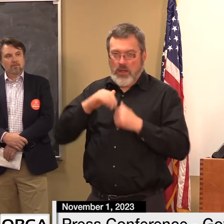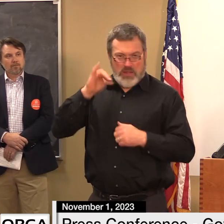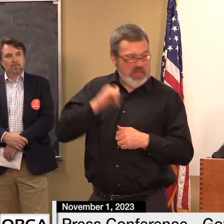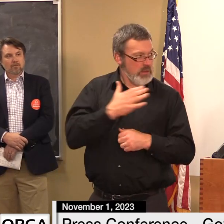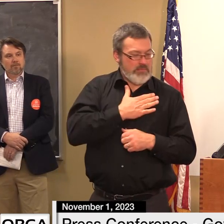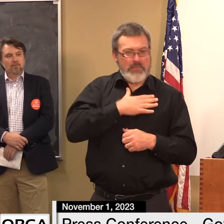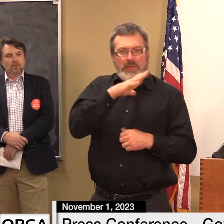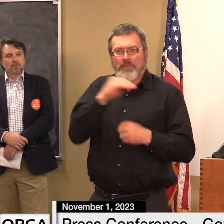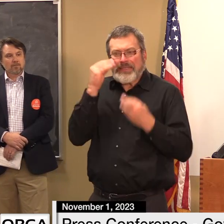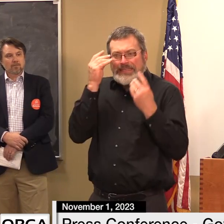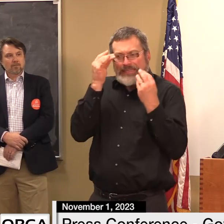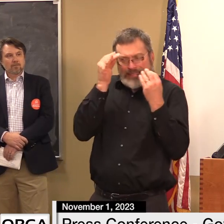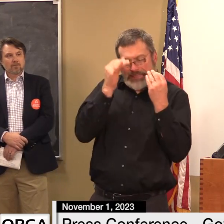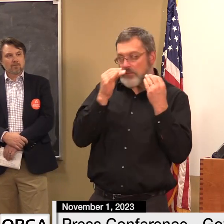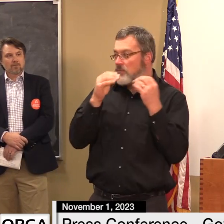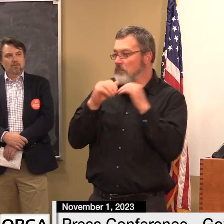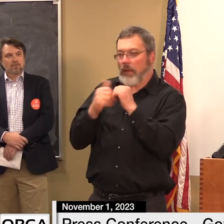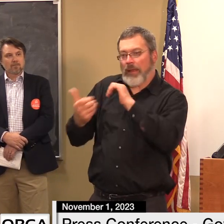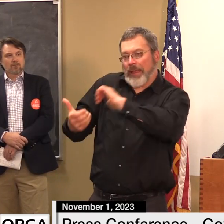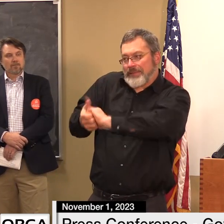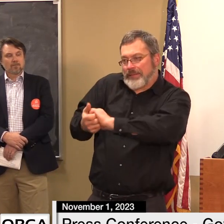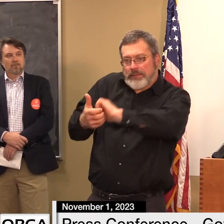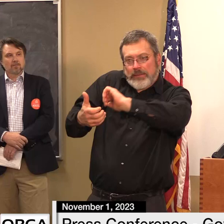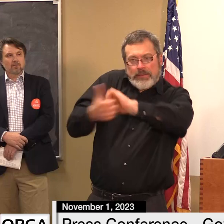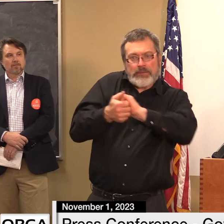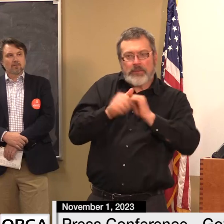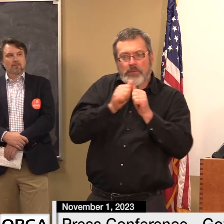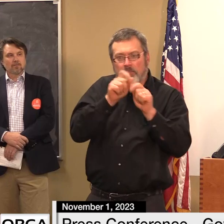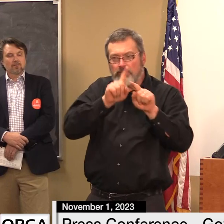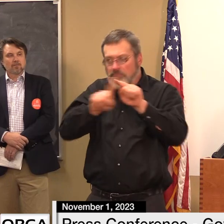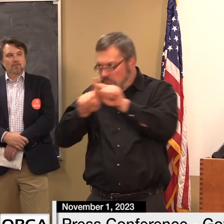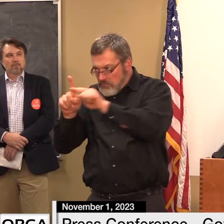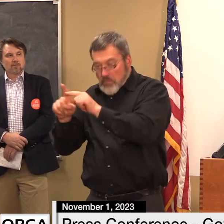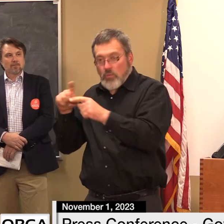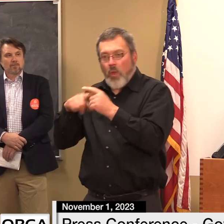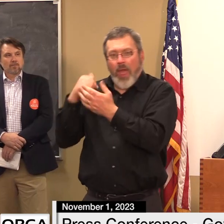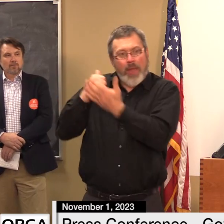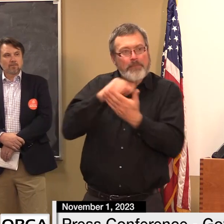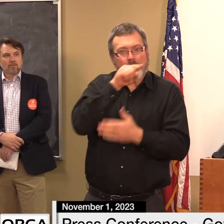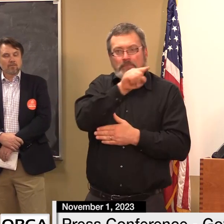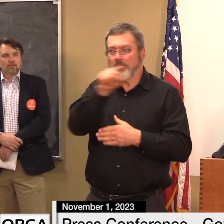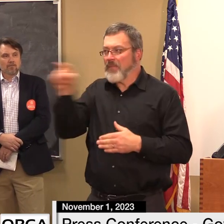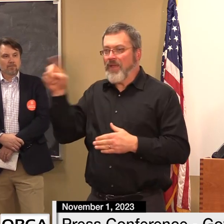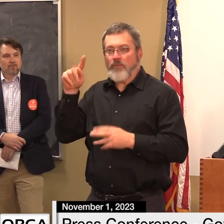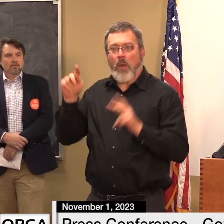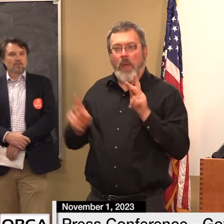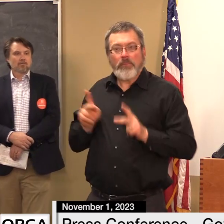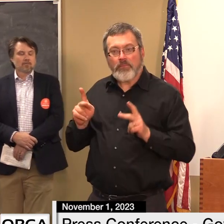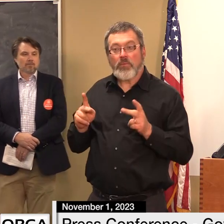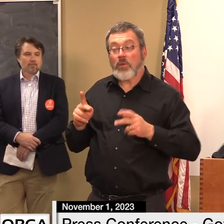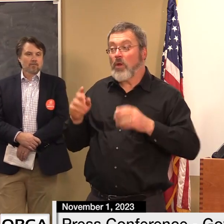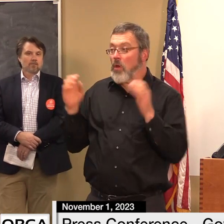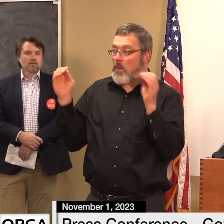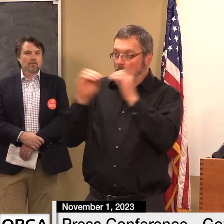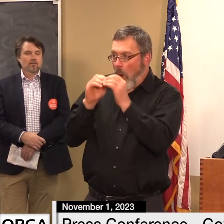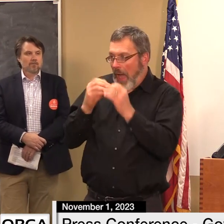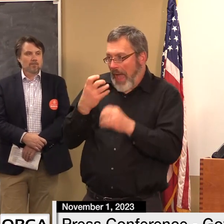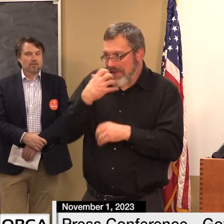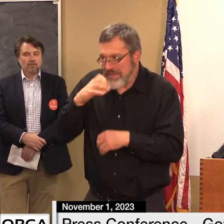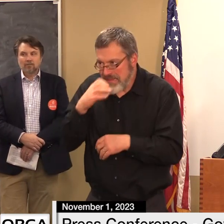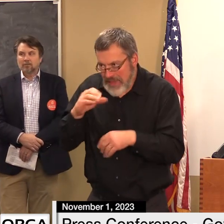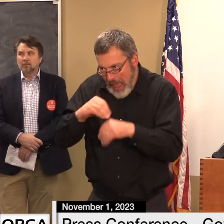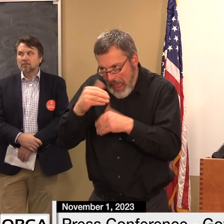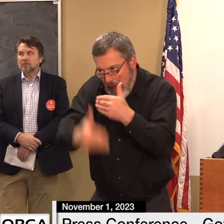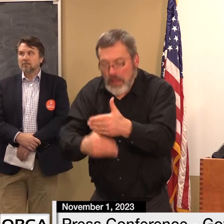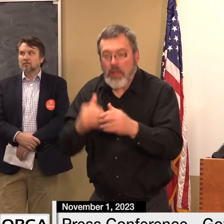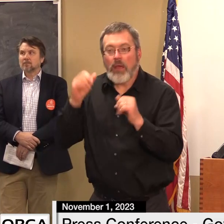partners here today to help Vermonters be able to be able to afford their heat, be able to be more comfortable, and to have the